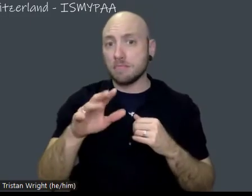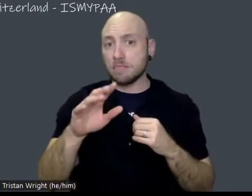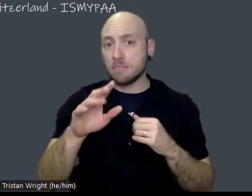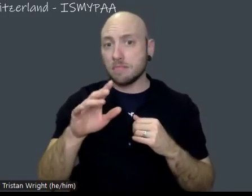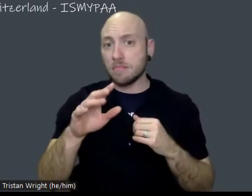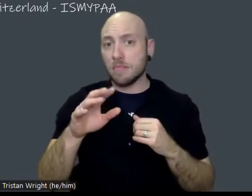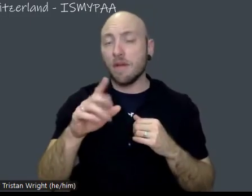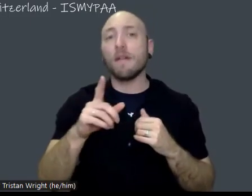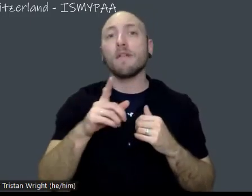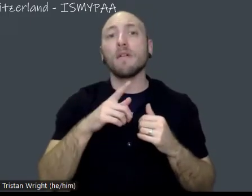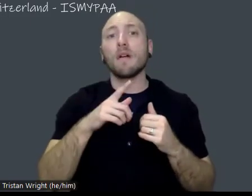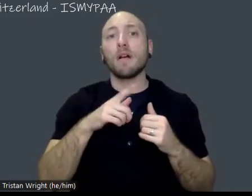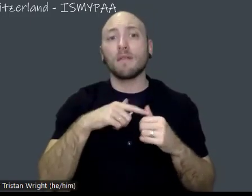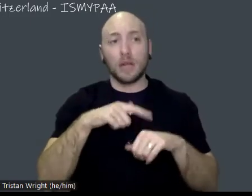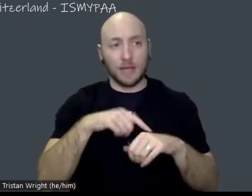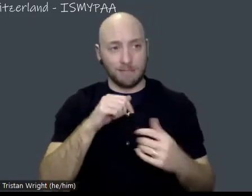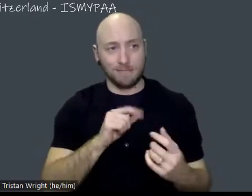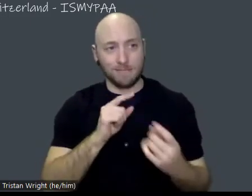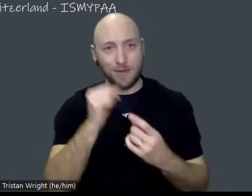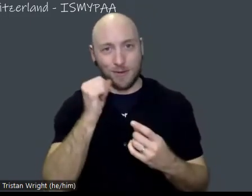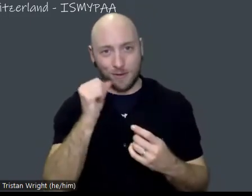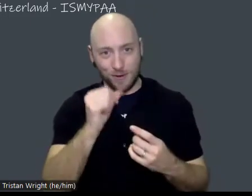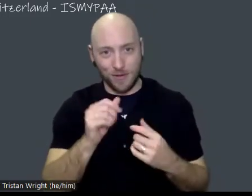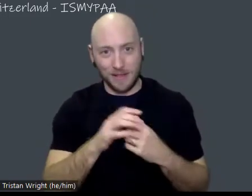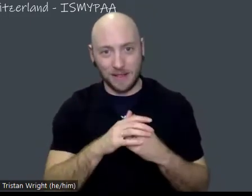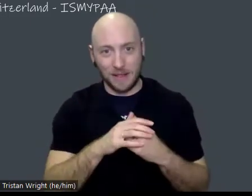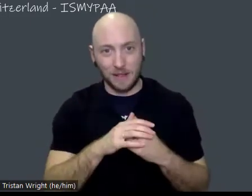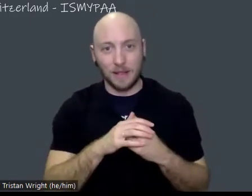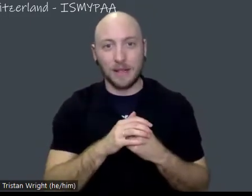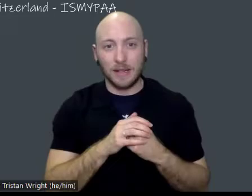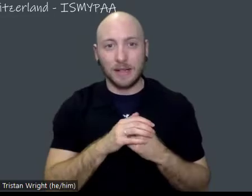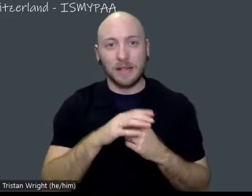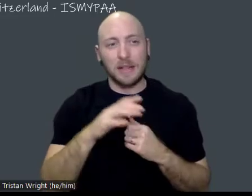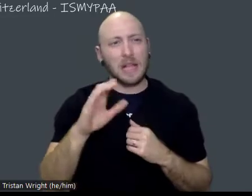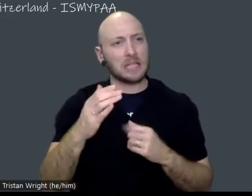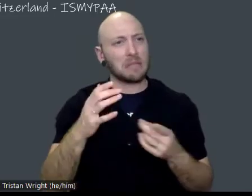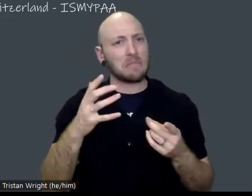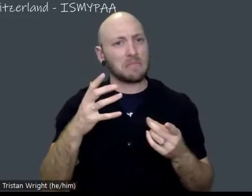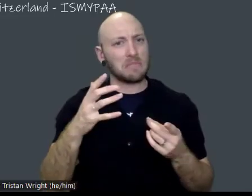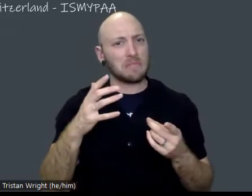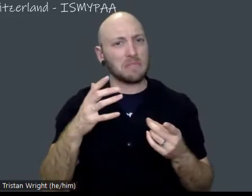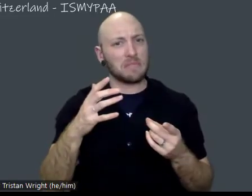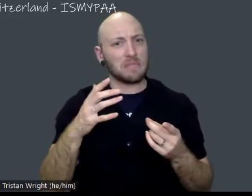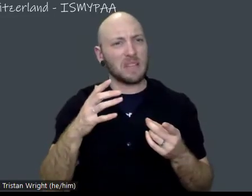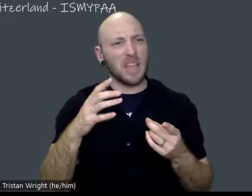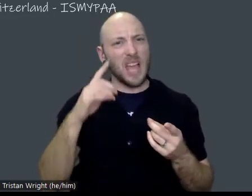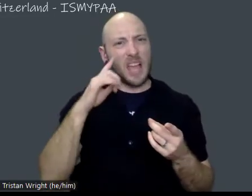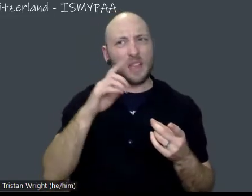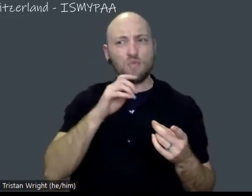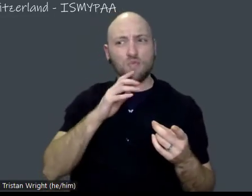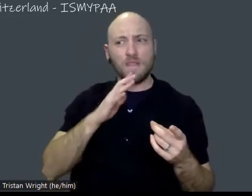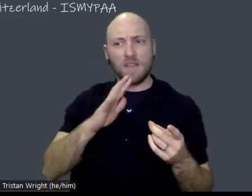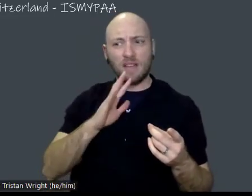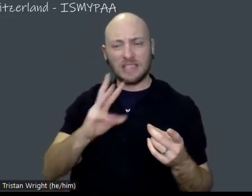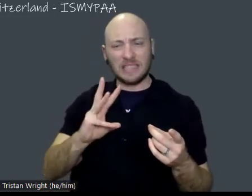alcohol. And apparently I did that before. It seems at the age of 5, 6 years. I